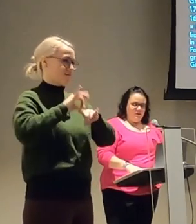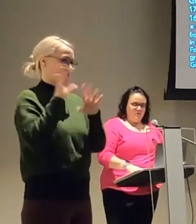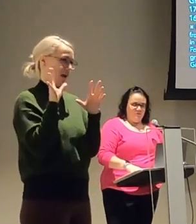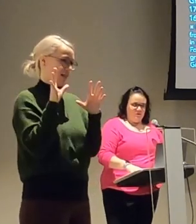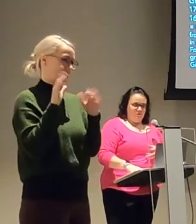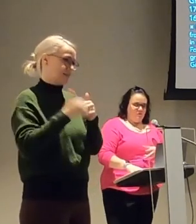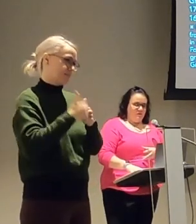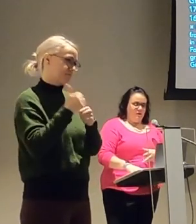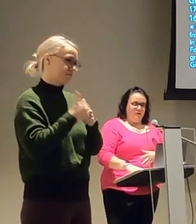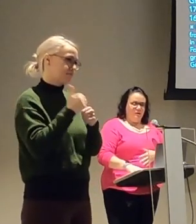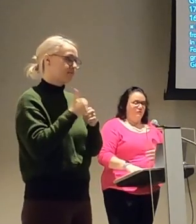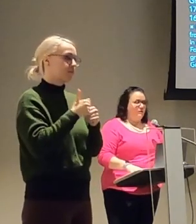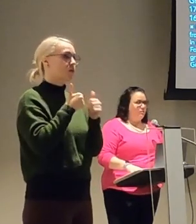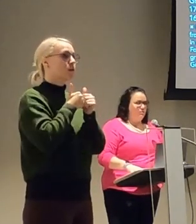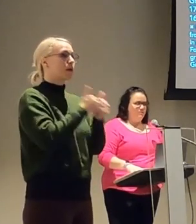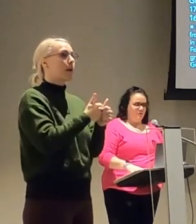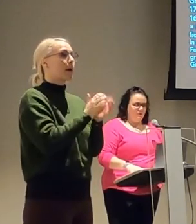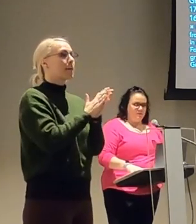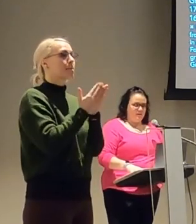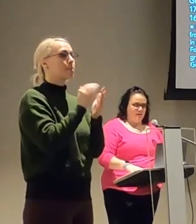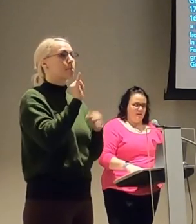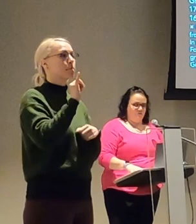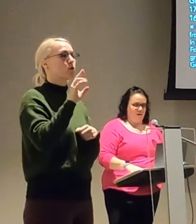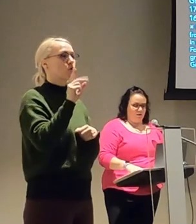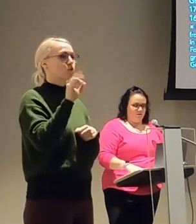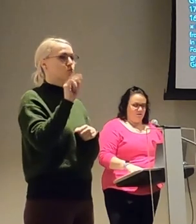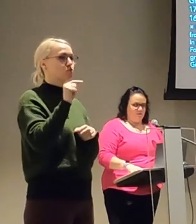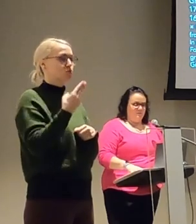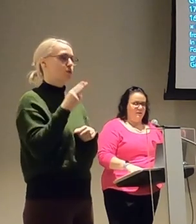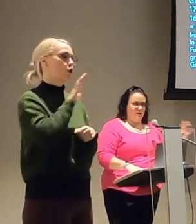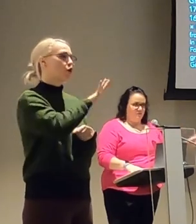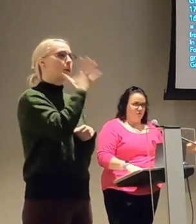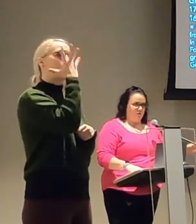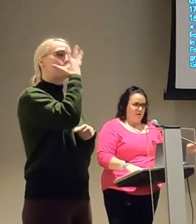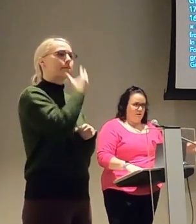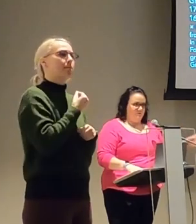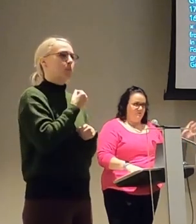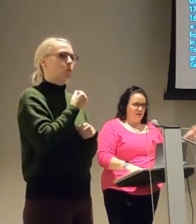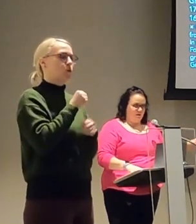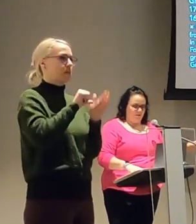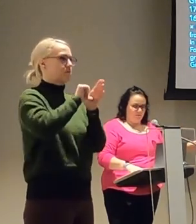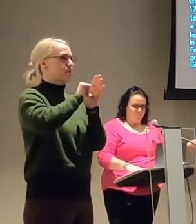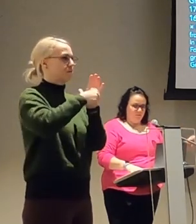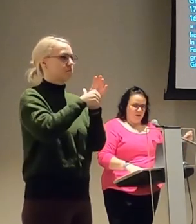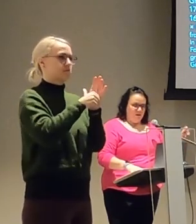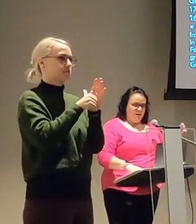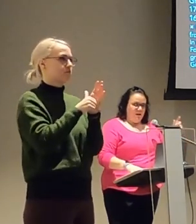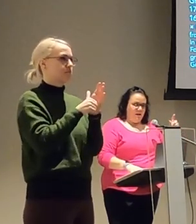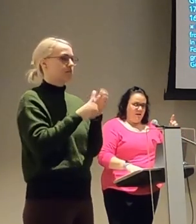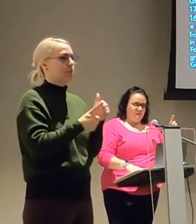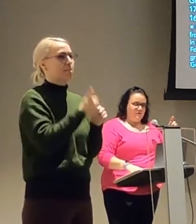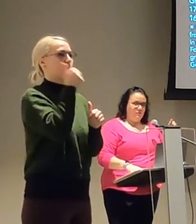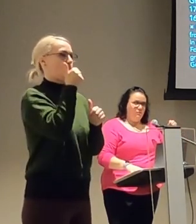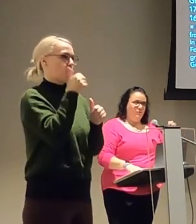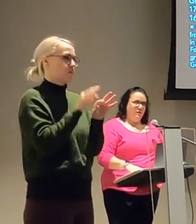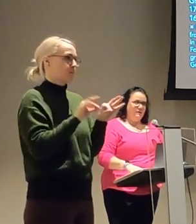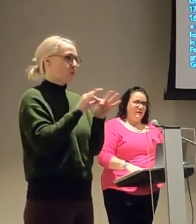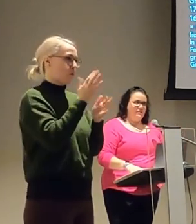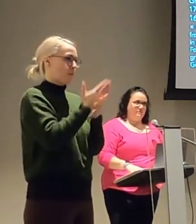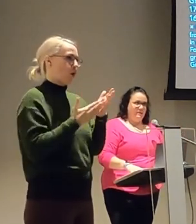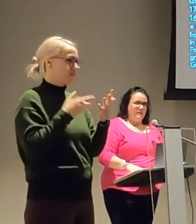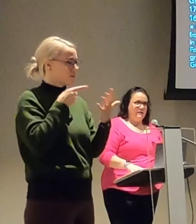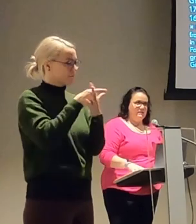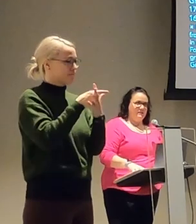So according to the Book of Judith, her incredible beauty was a key factor in infiltrating the enemy. And